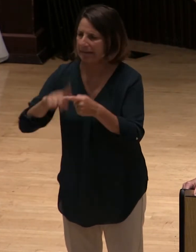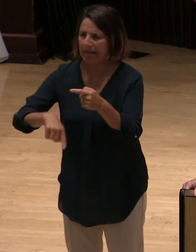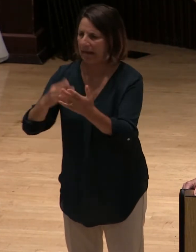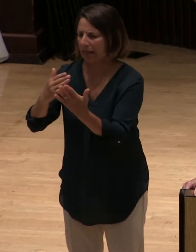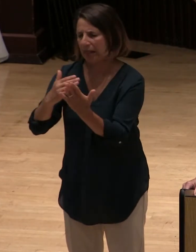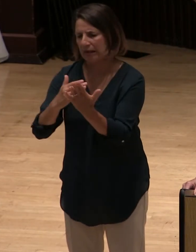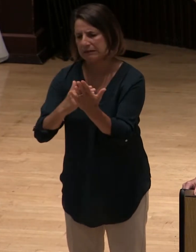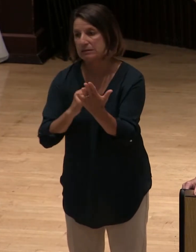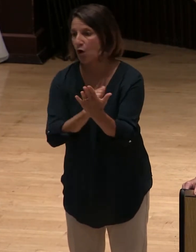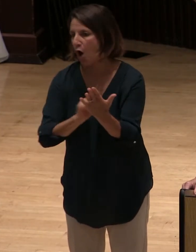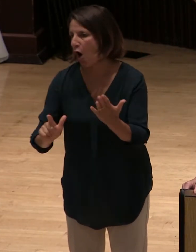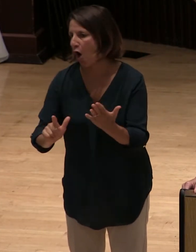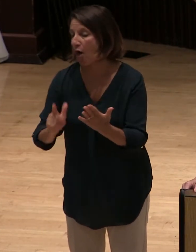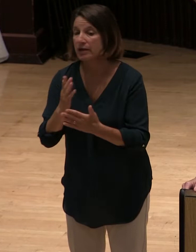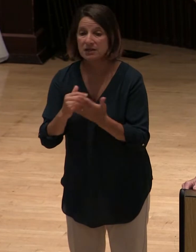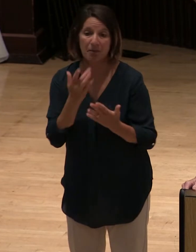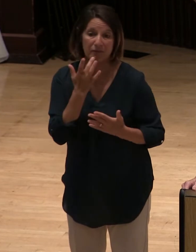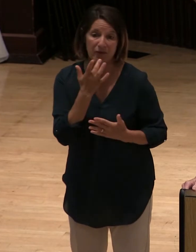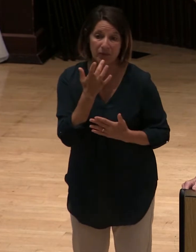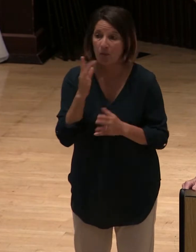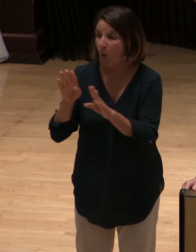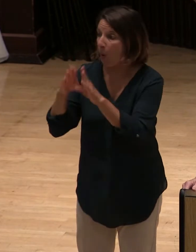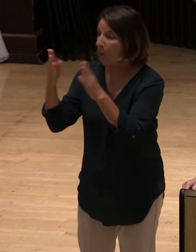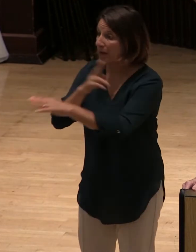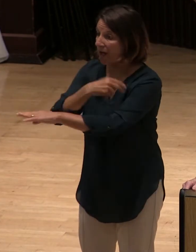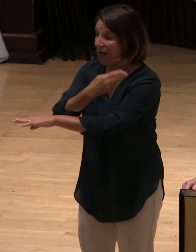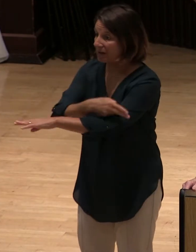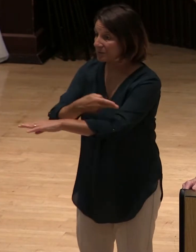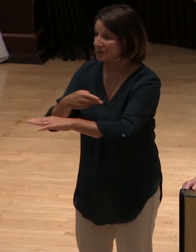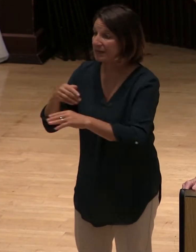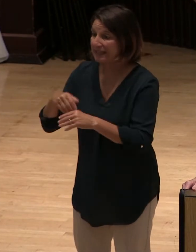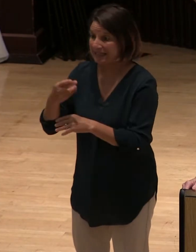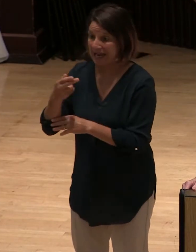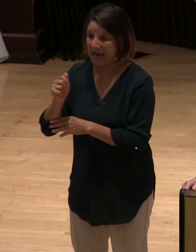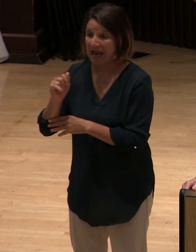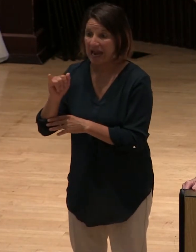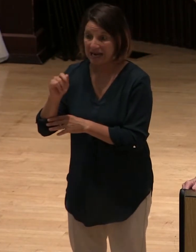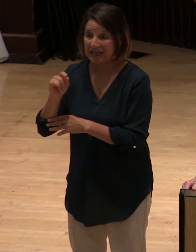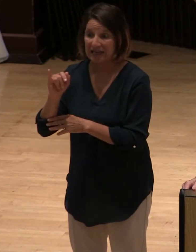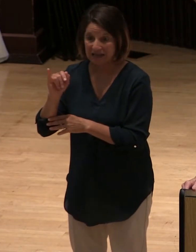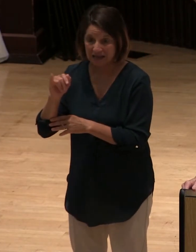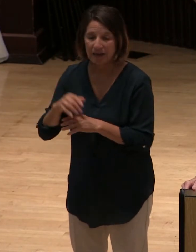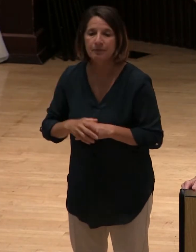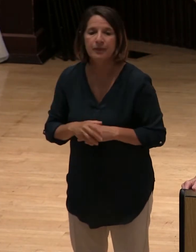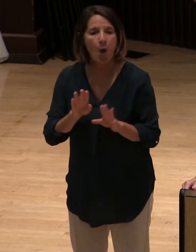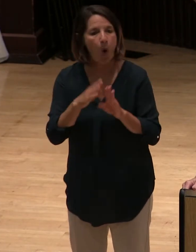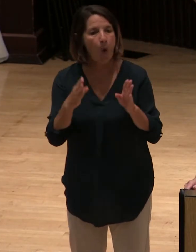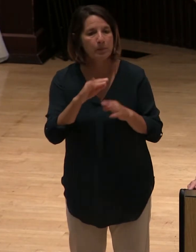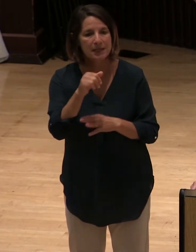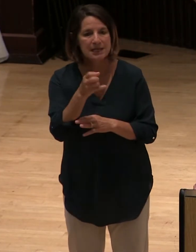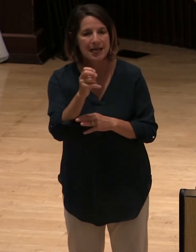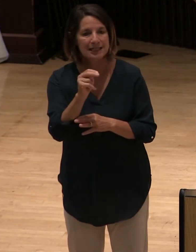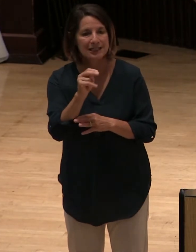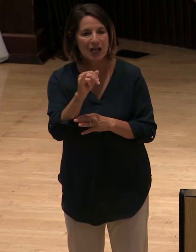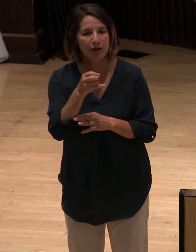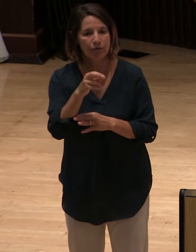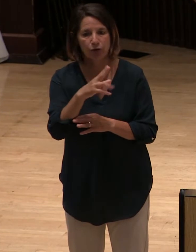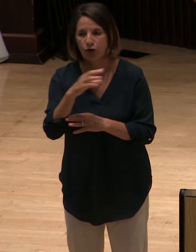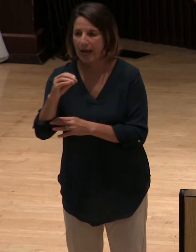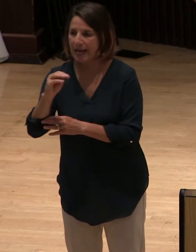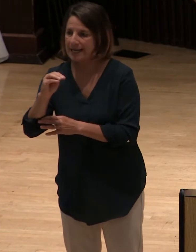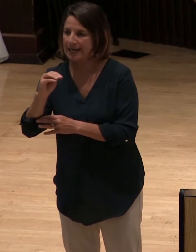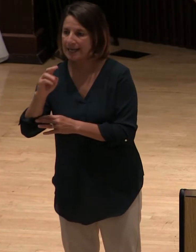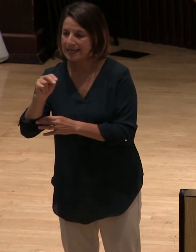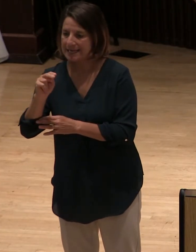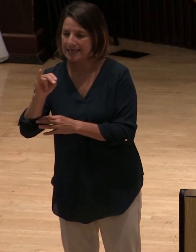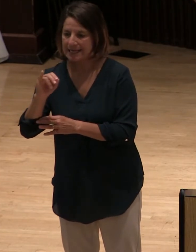Some of my favorites: opening a hospital in Bourne, Haiti, opening Jennifer House and Nielsen House for men and